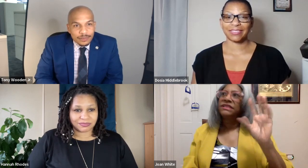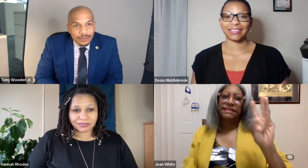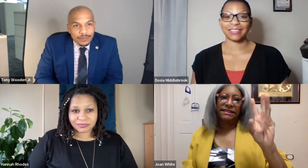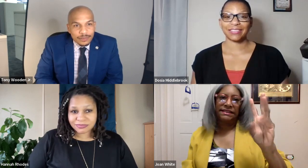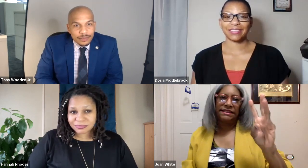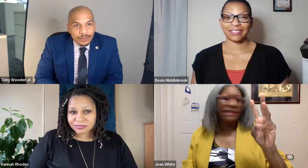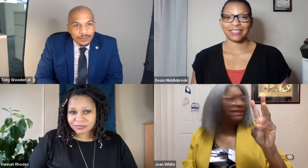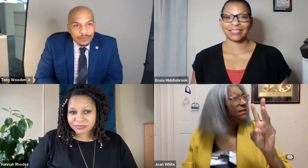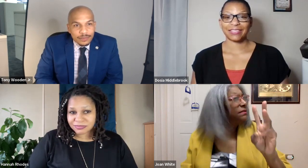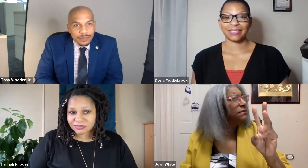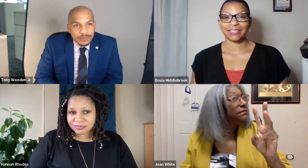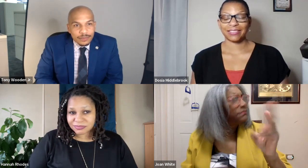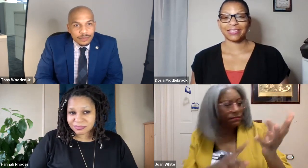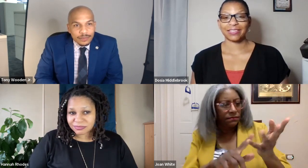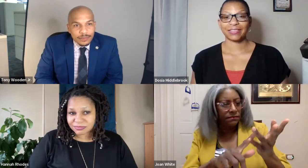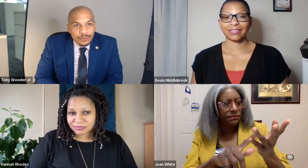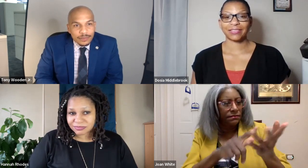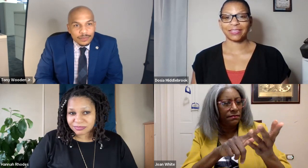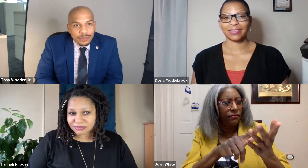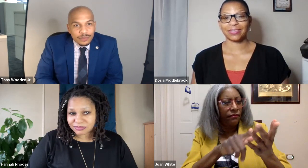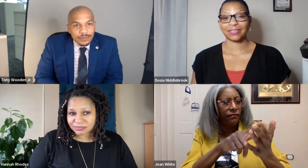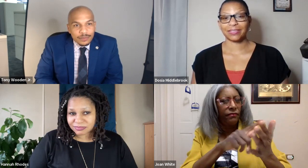we had like about 6